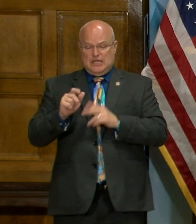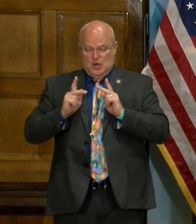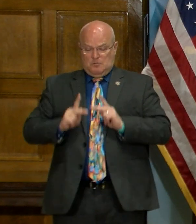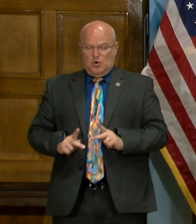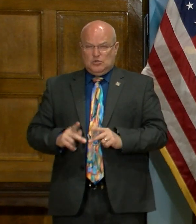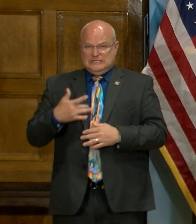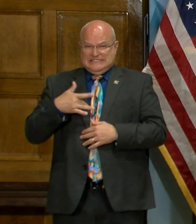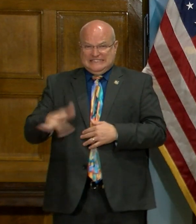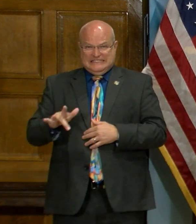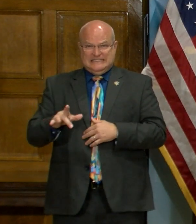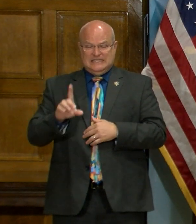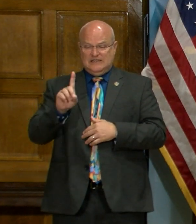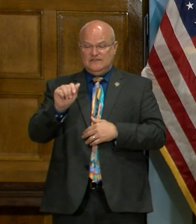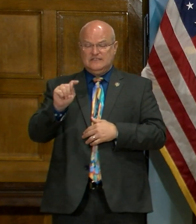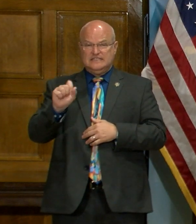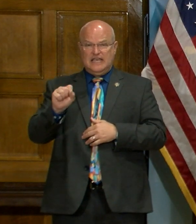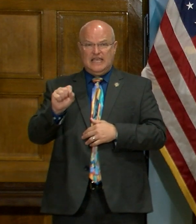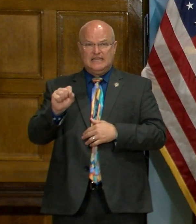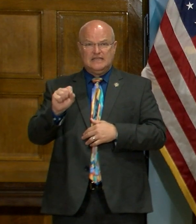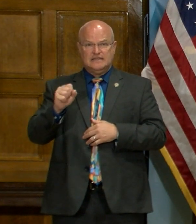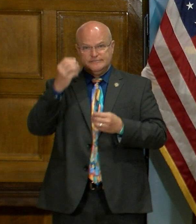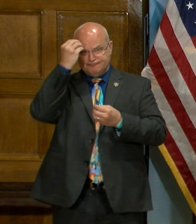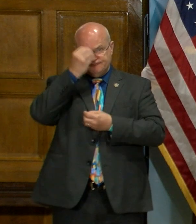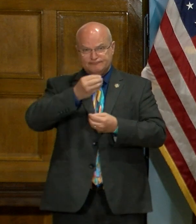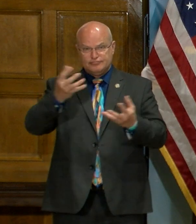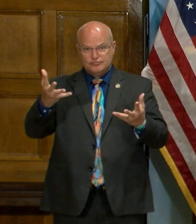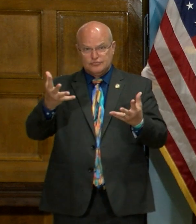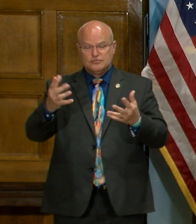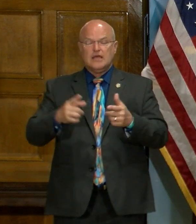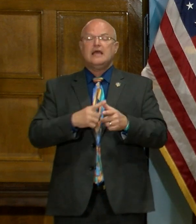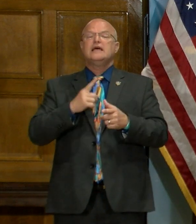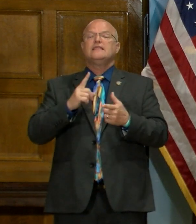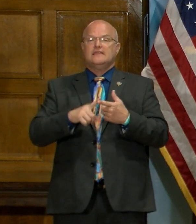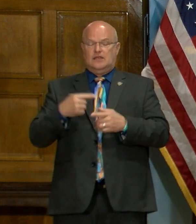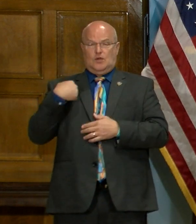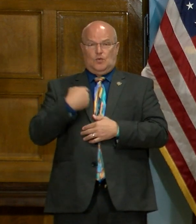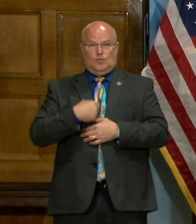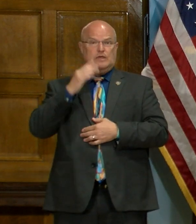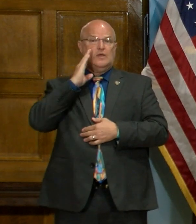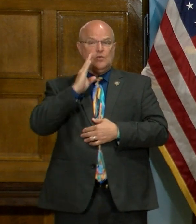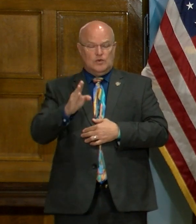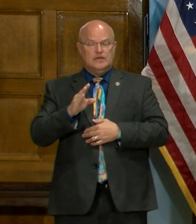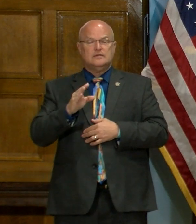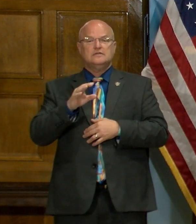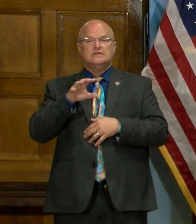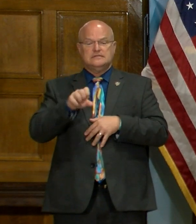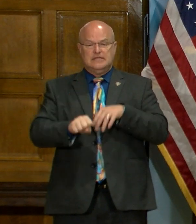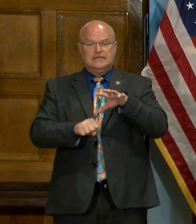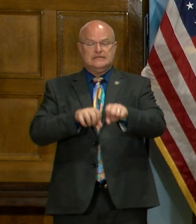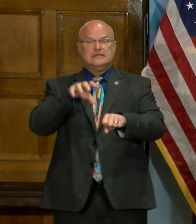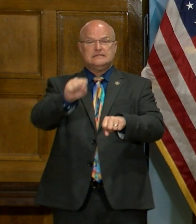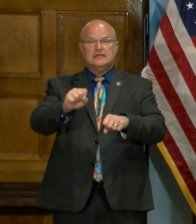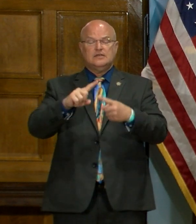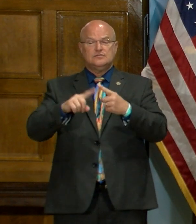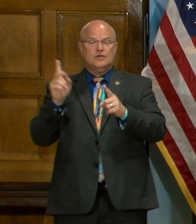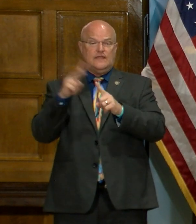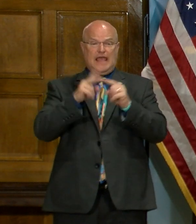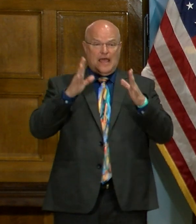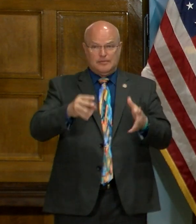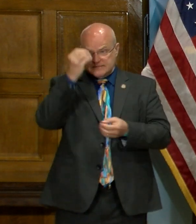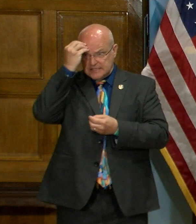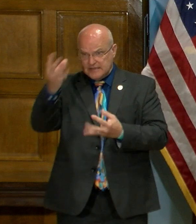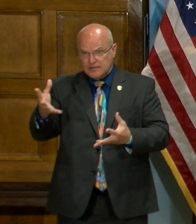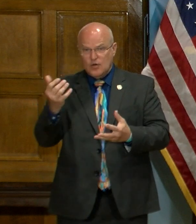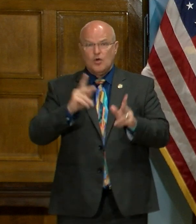personal sensitive data is compromised, then steps will be taken, including the notification to the applicants